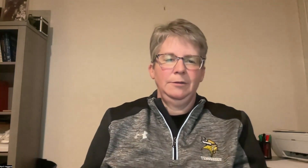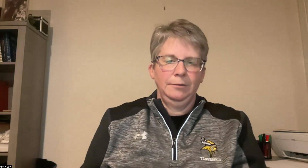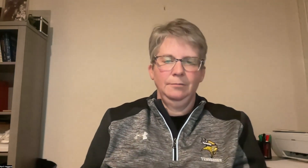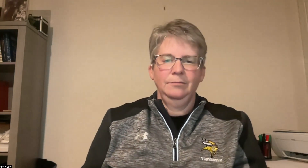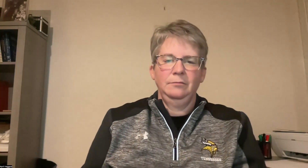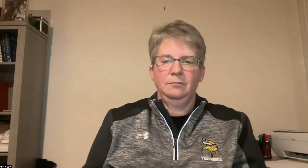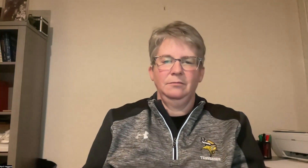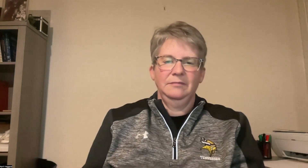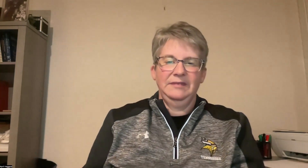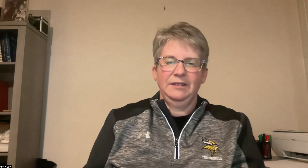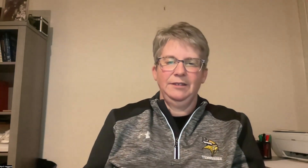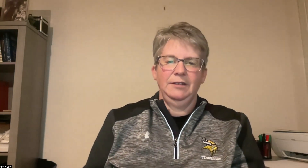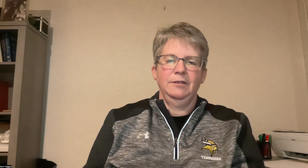that hosting.